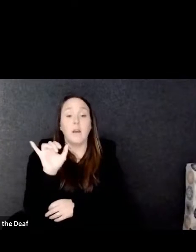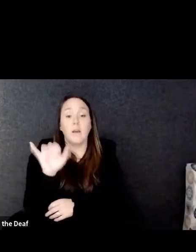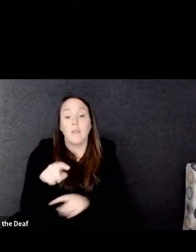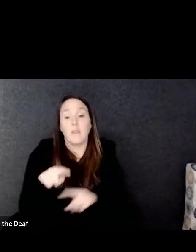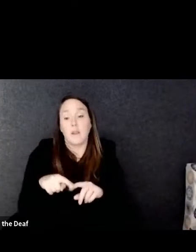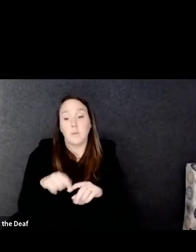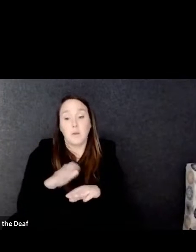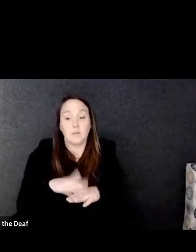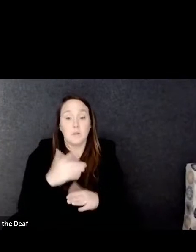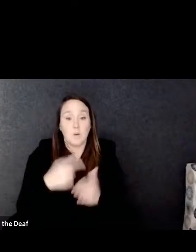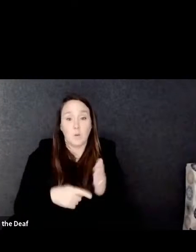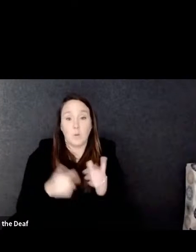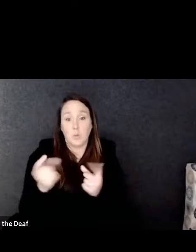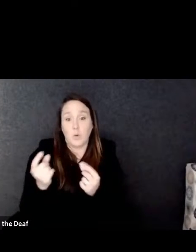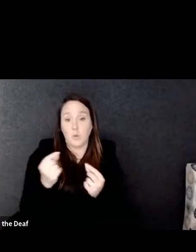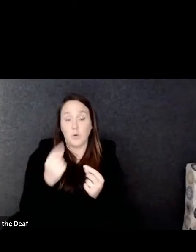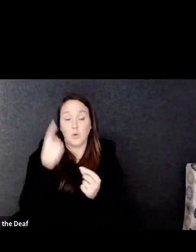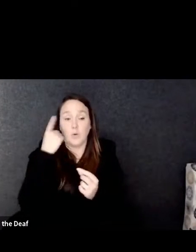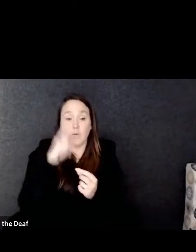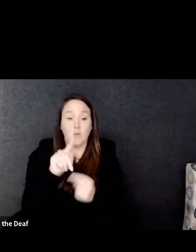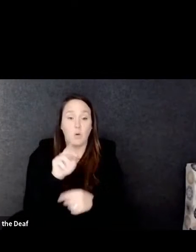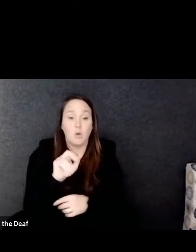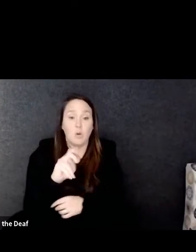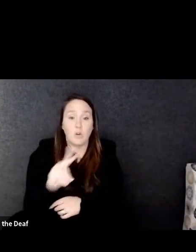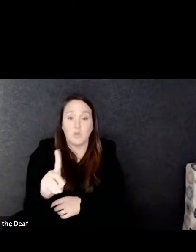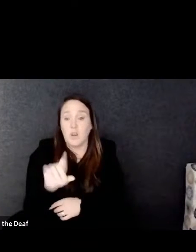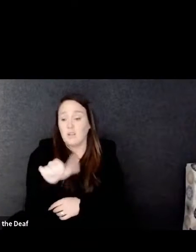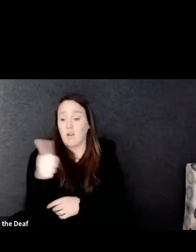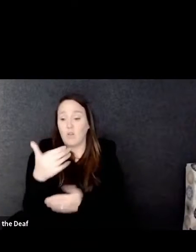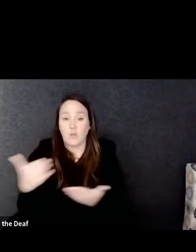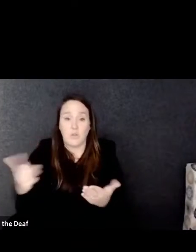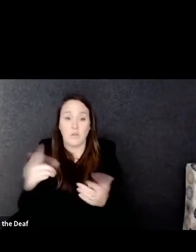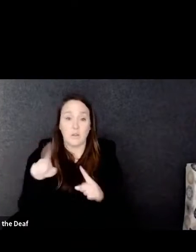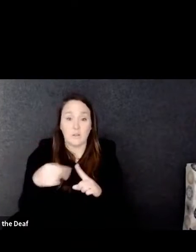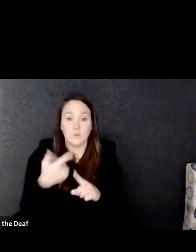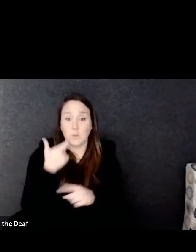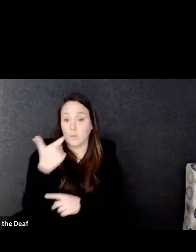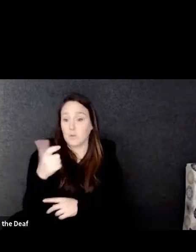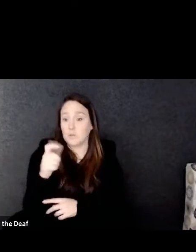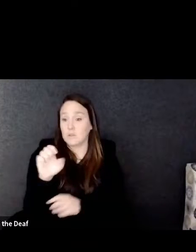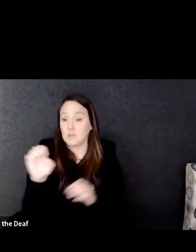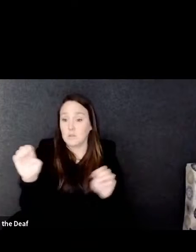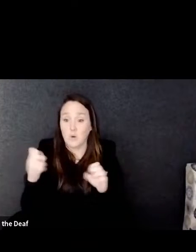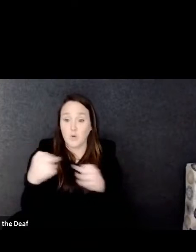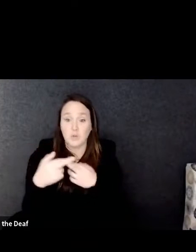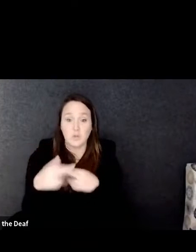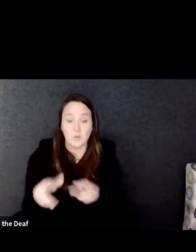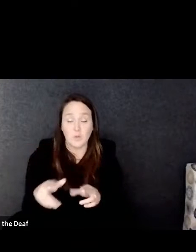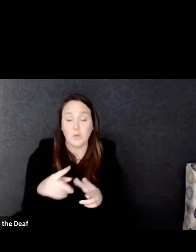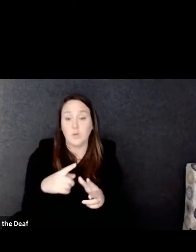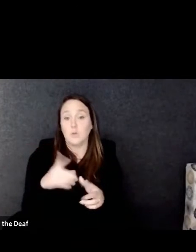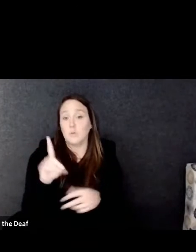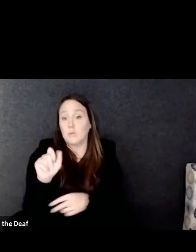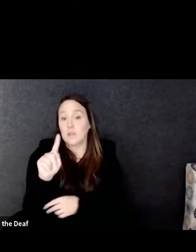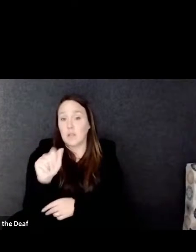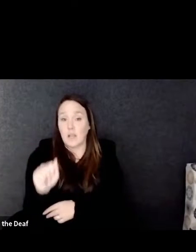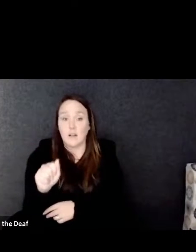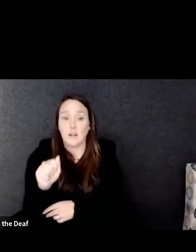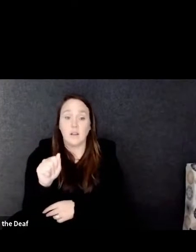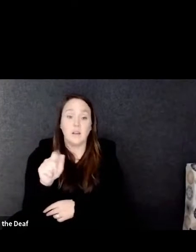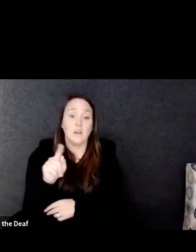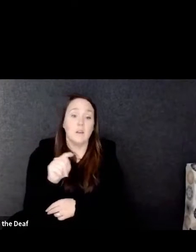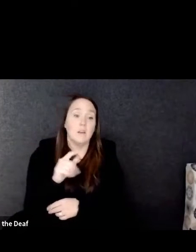what we do for trending for lots of other things when we're watching ER, emergency room data, for trending